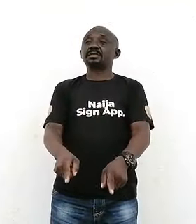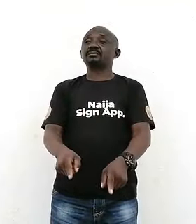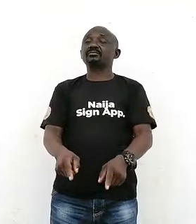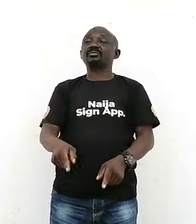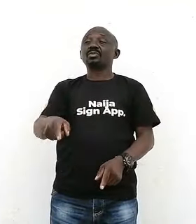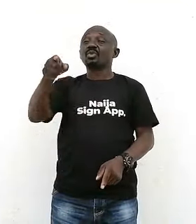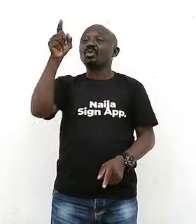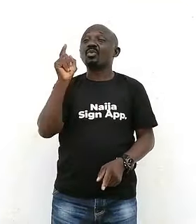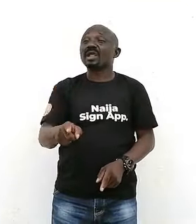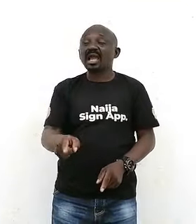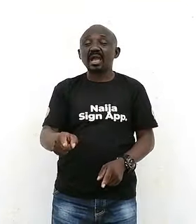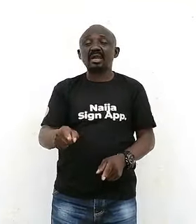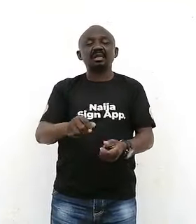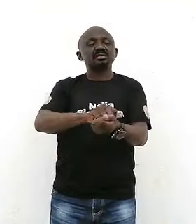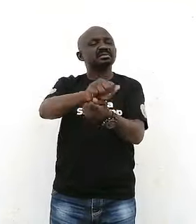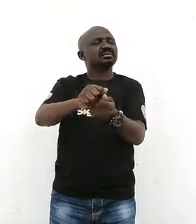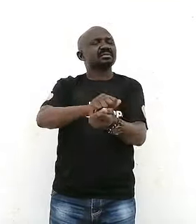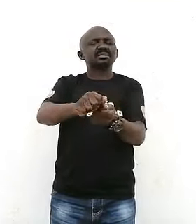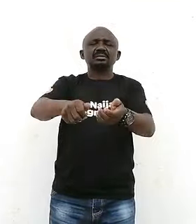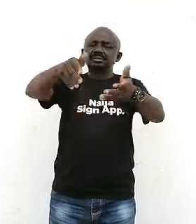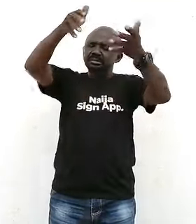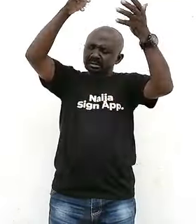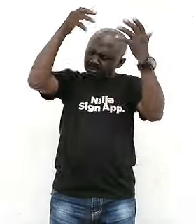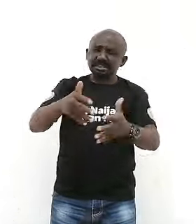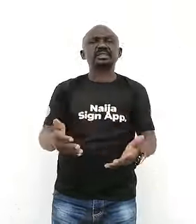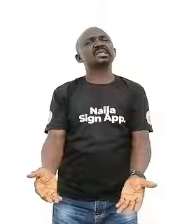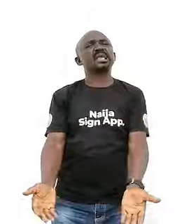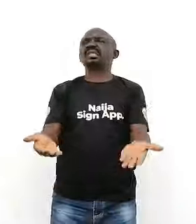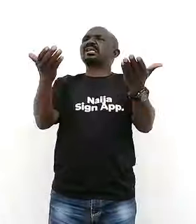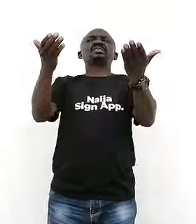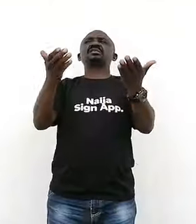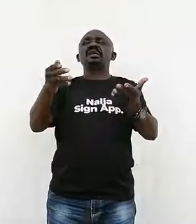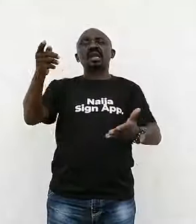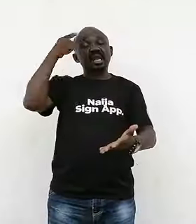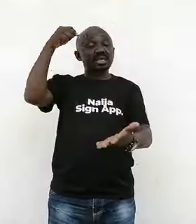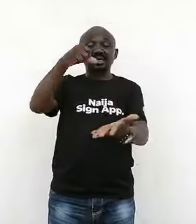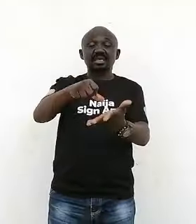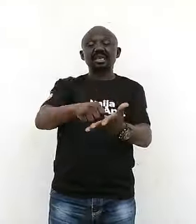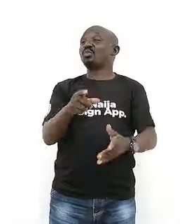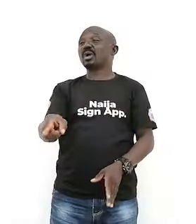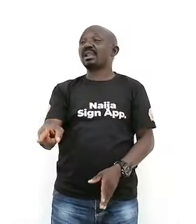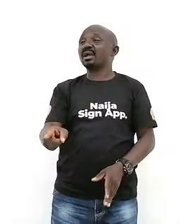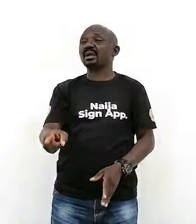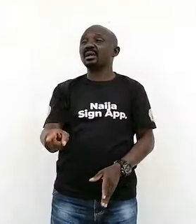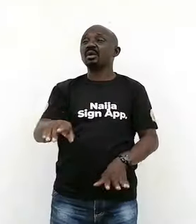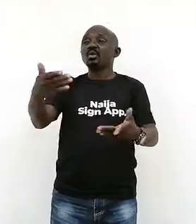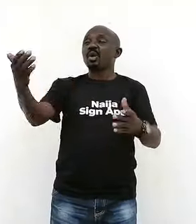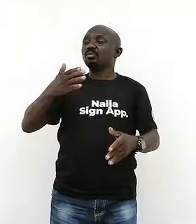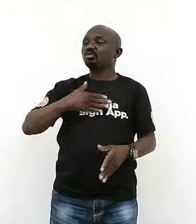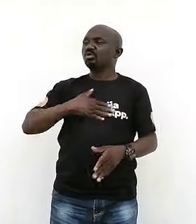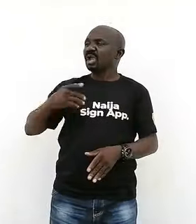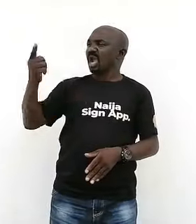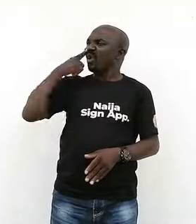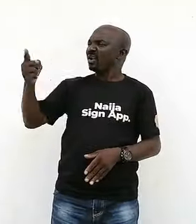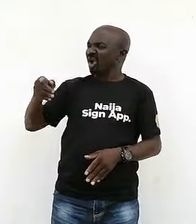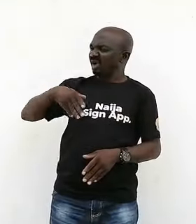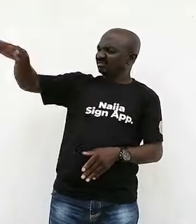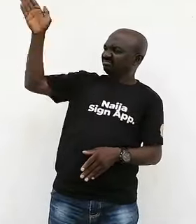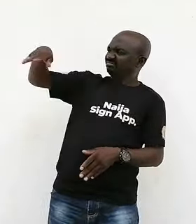violence, religious bigotry, especially during election times and in so many other times. But in this year's election, one of the